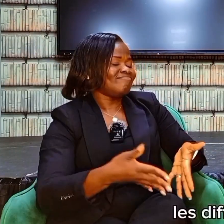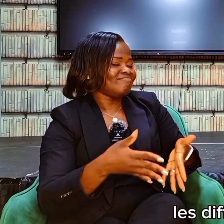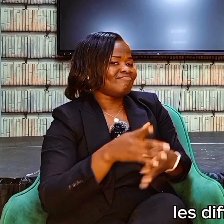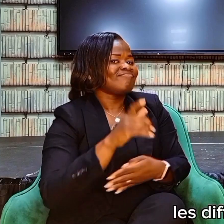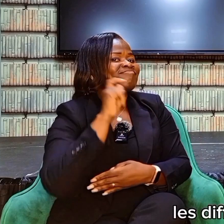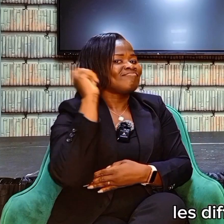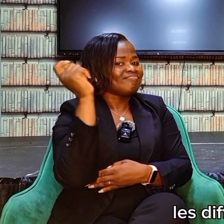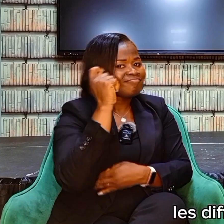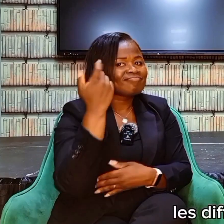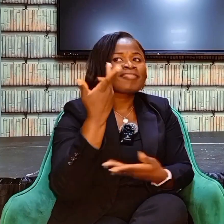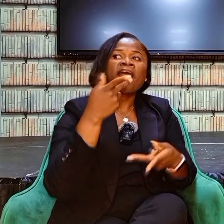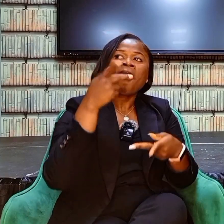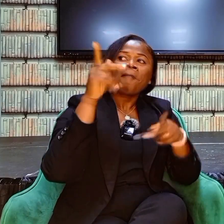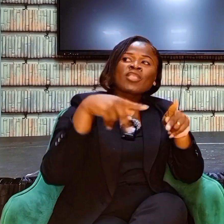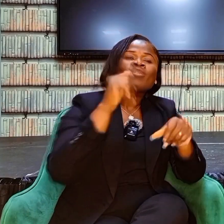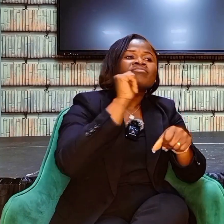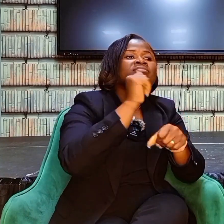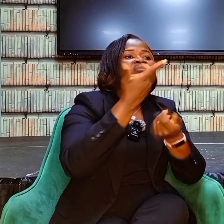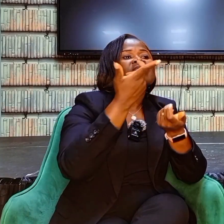the broadcasters,